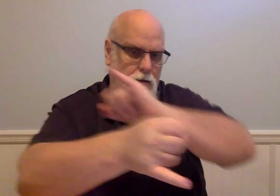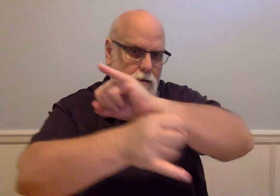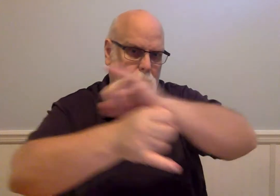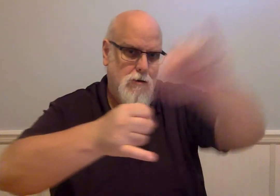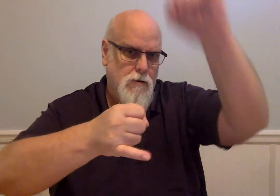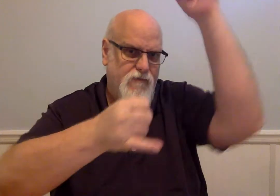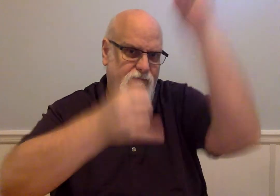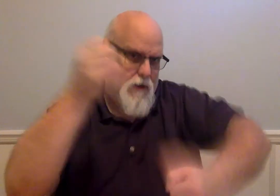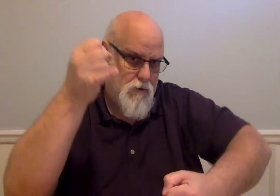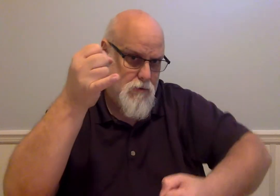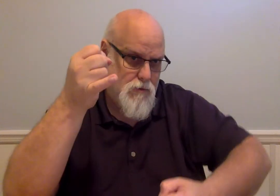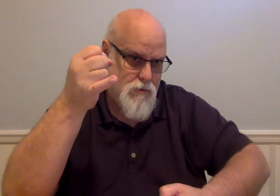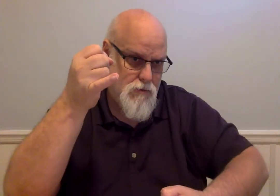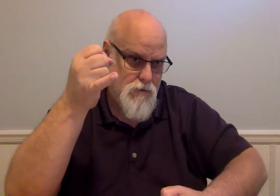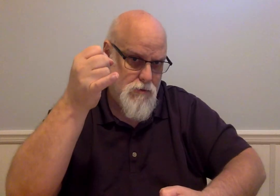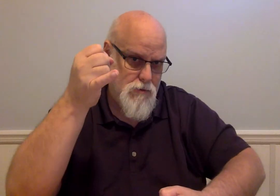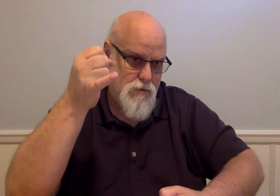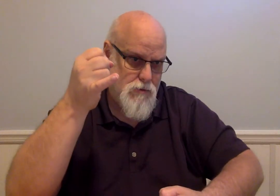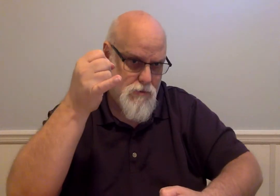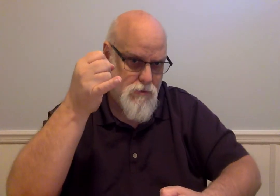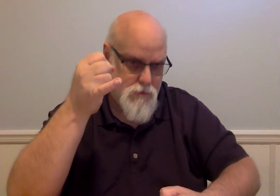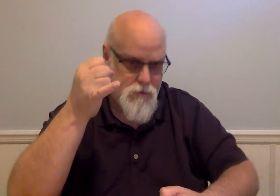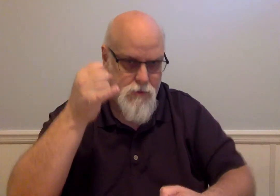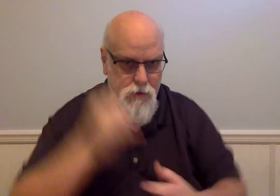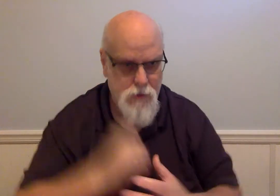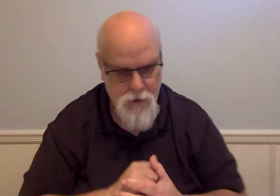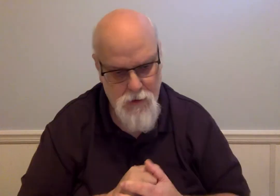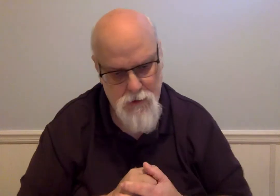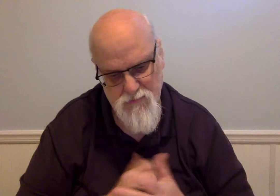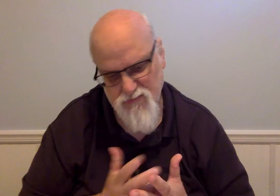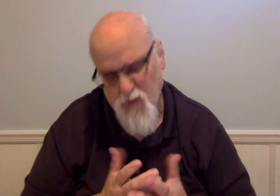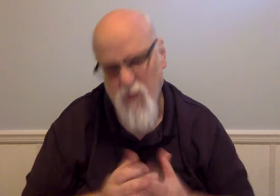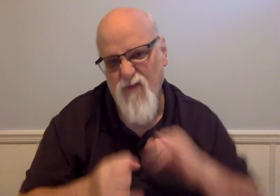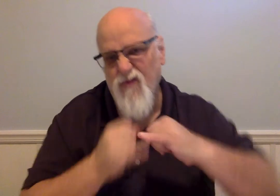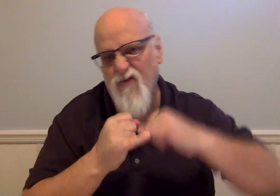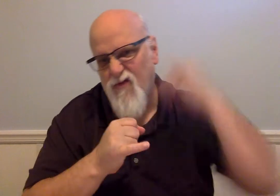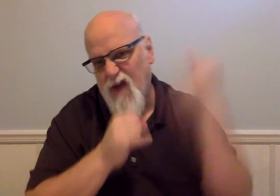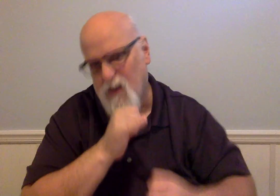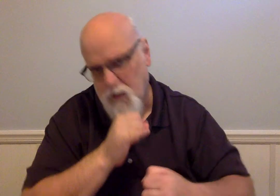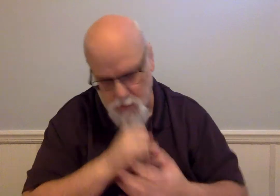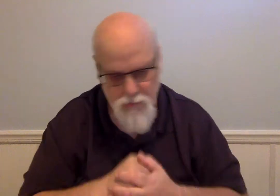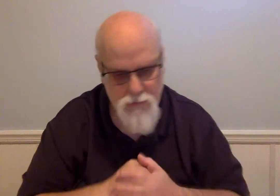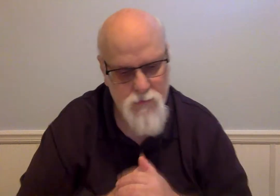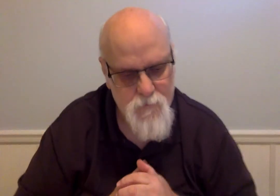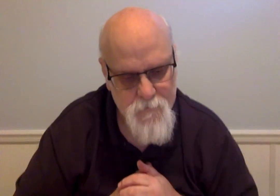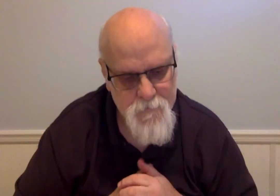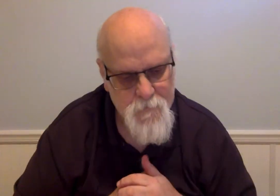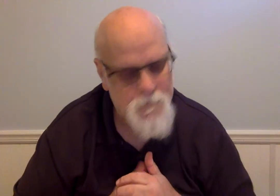kind of like draw it across and then down. For finally, just for more emphasis, or